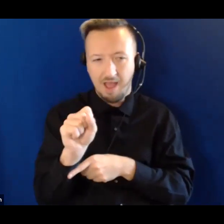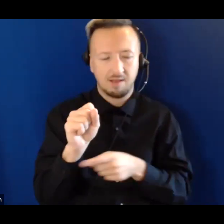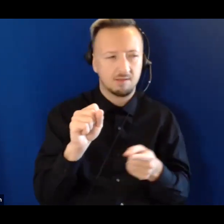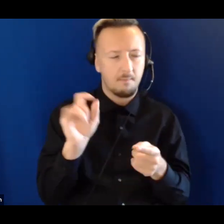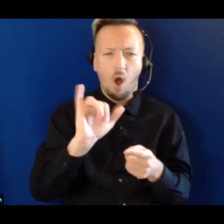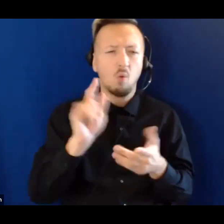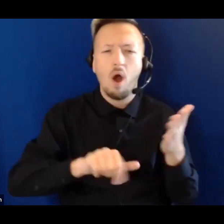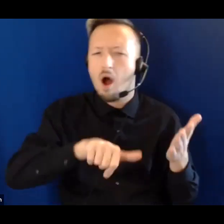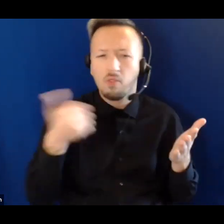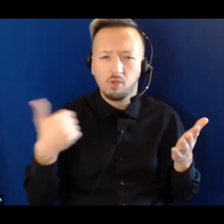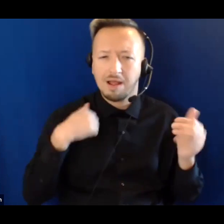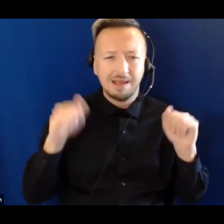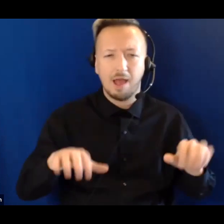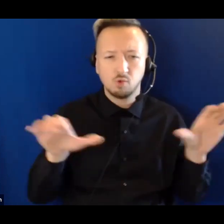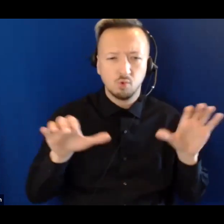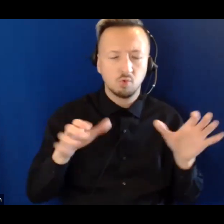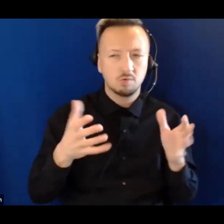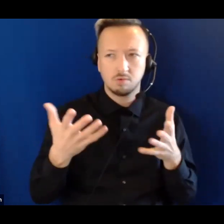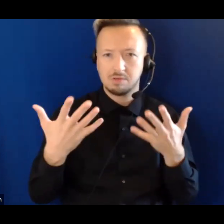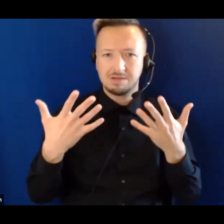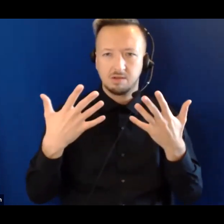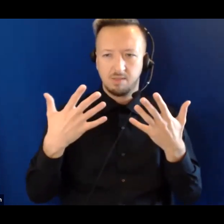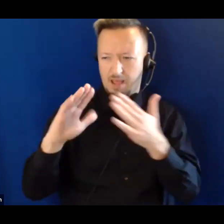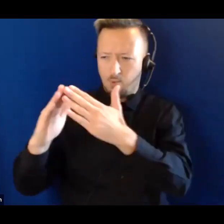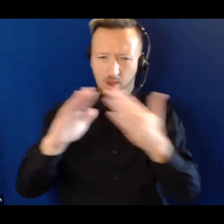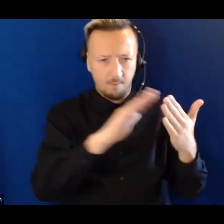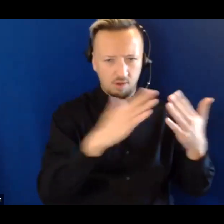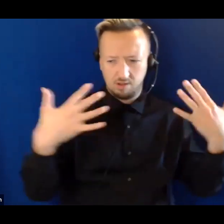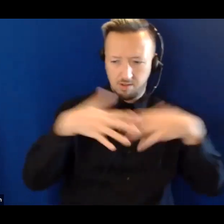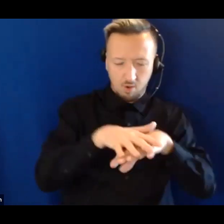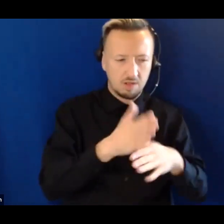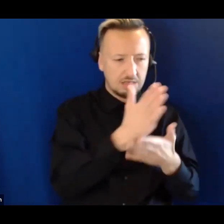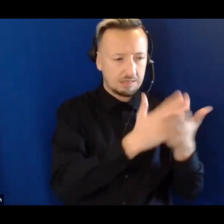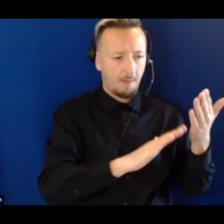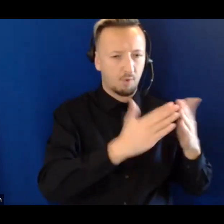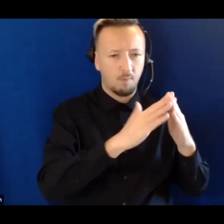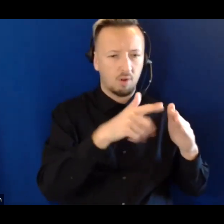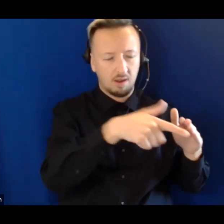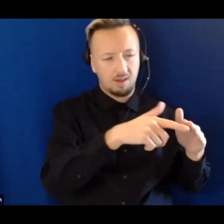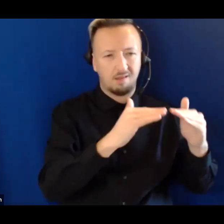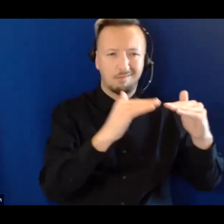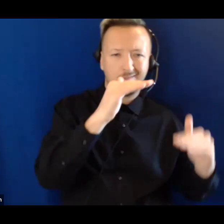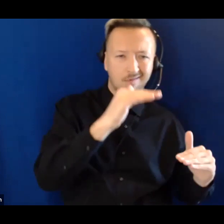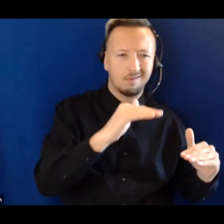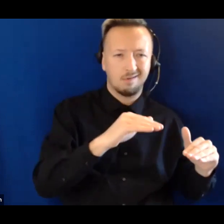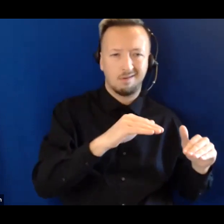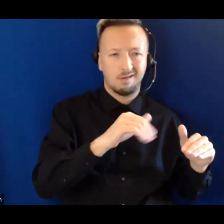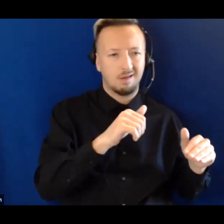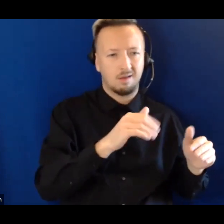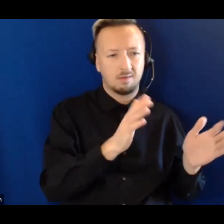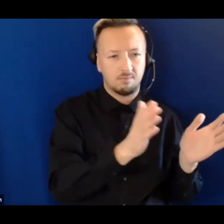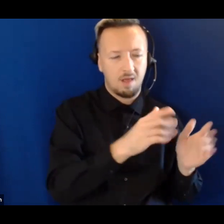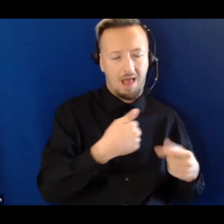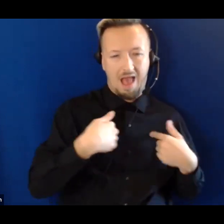doing to integrate communities, and especially marginalized communities? I'm a first generation college student. I'm a woman